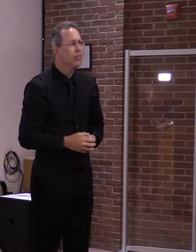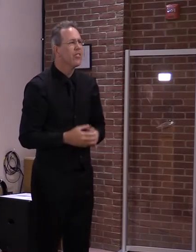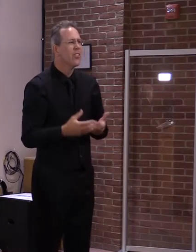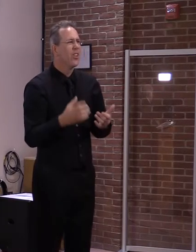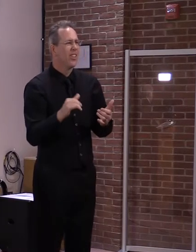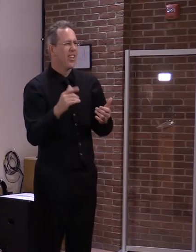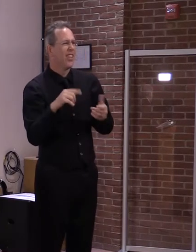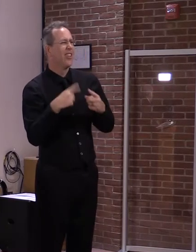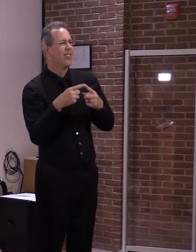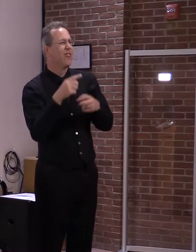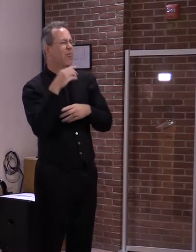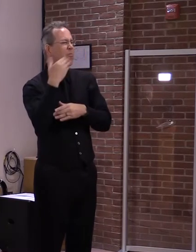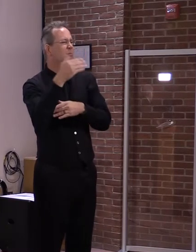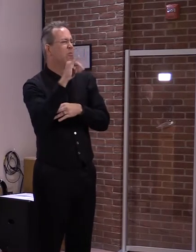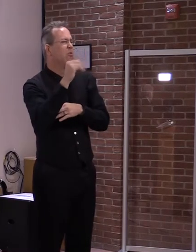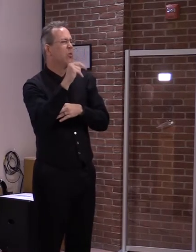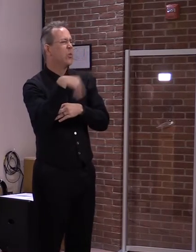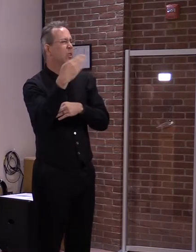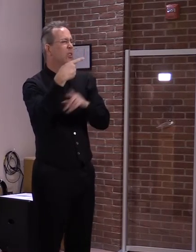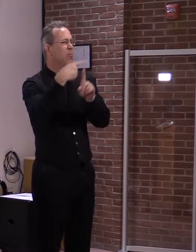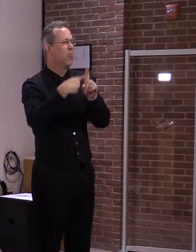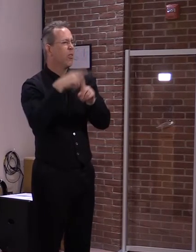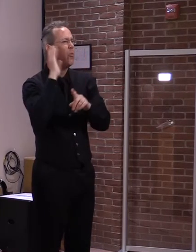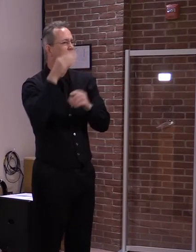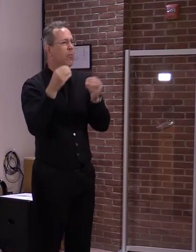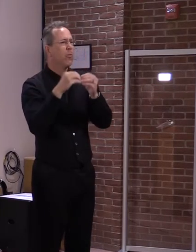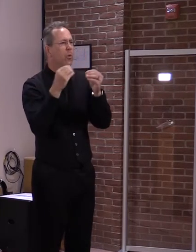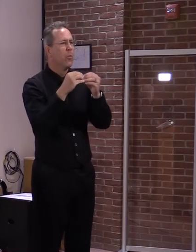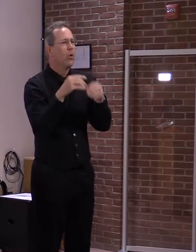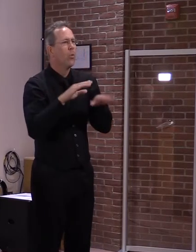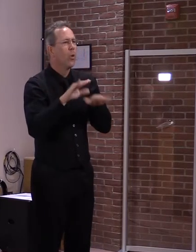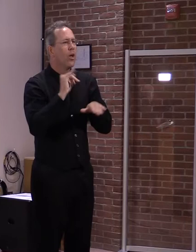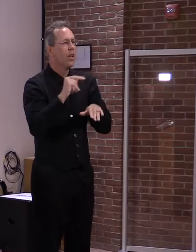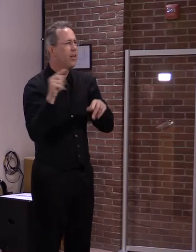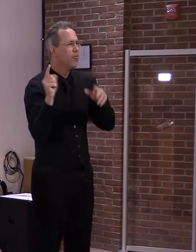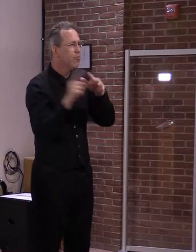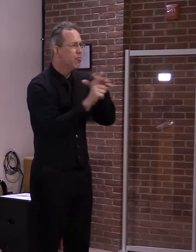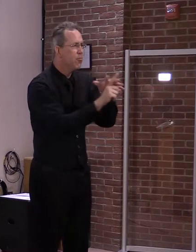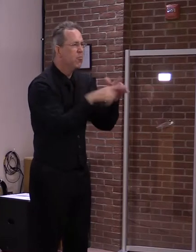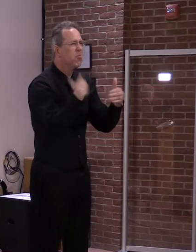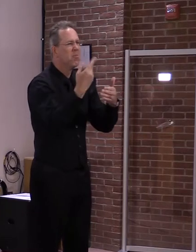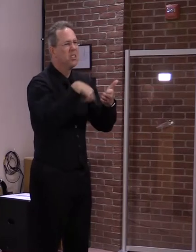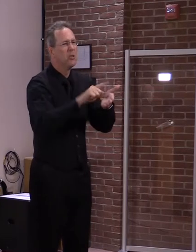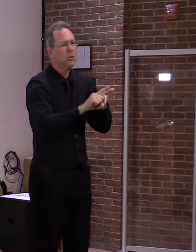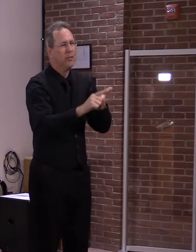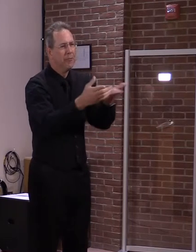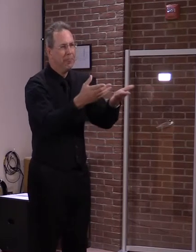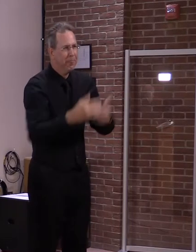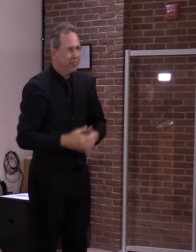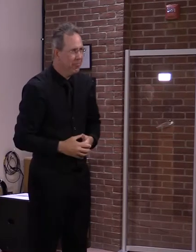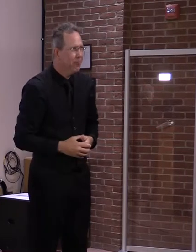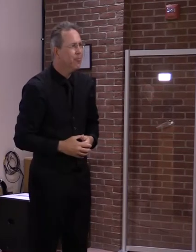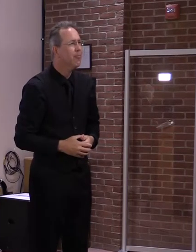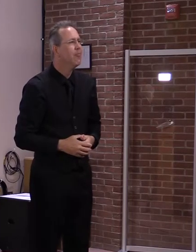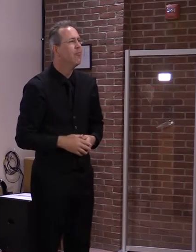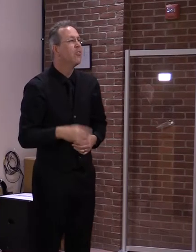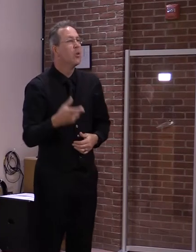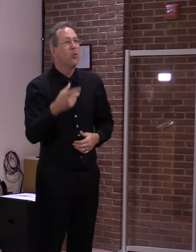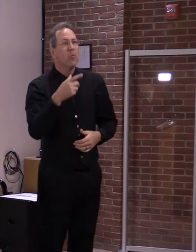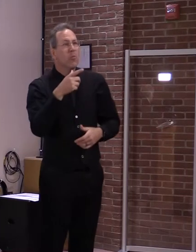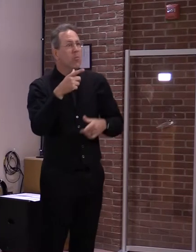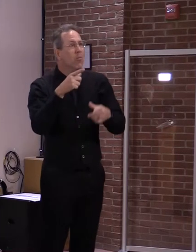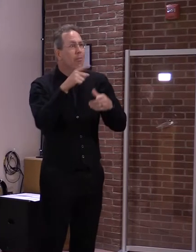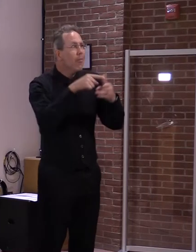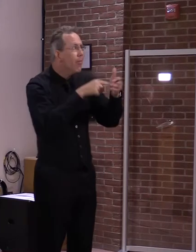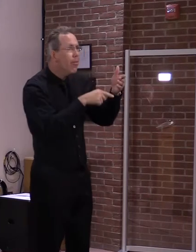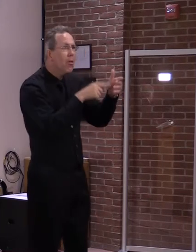people in walk-up type of sites. So I think you'll start seeing that, but I don't have